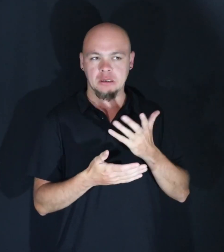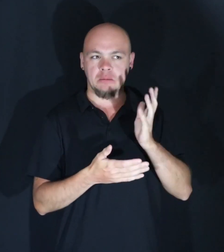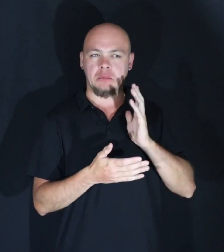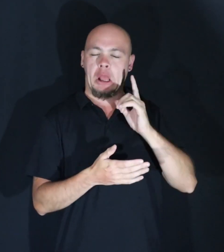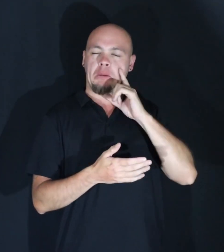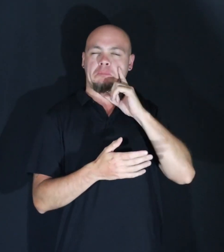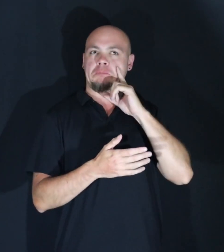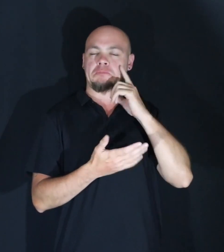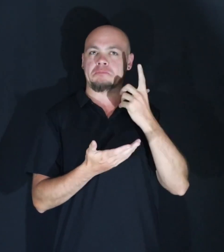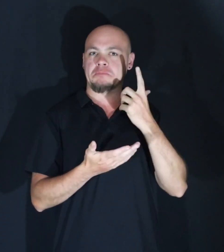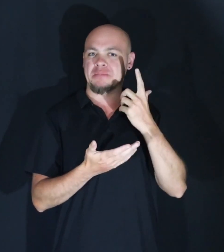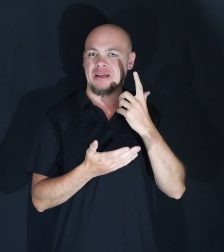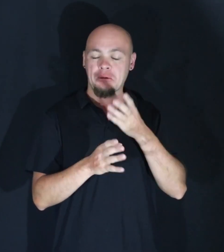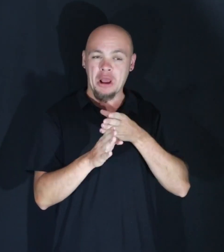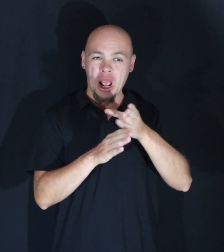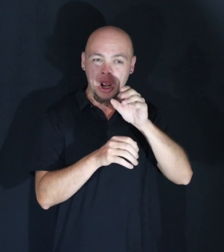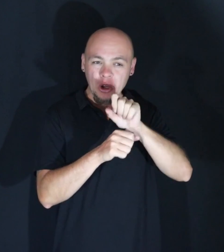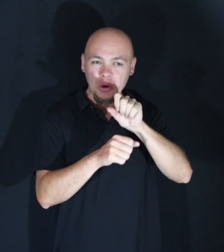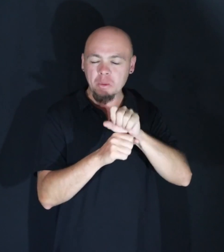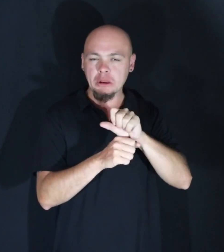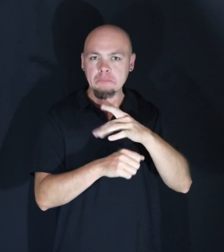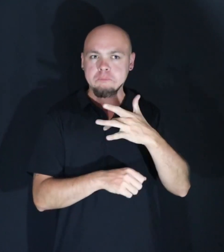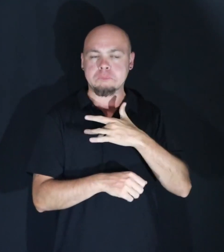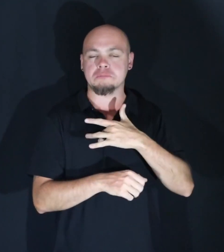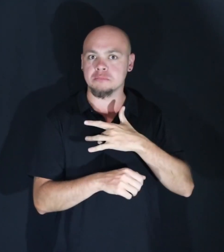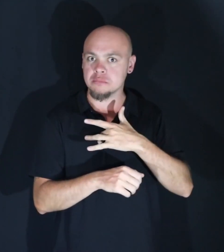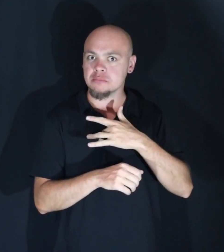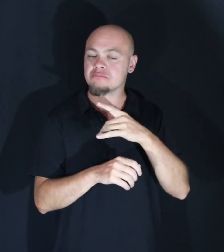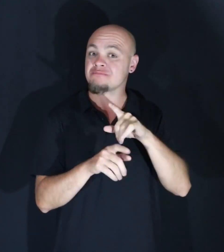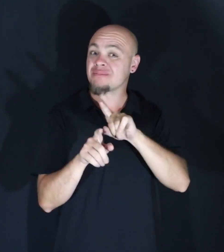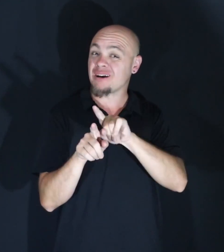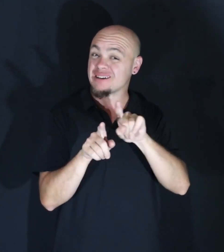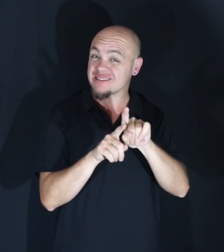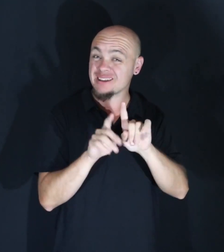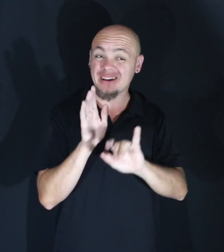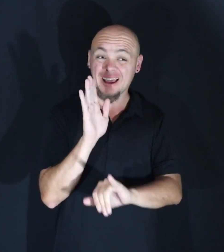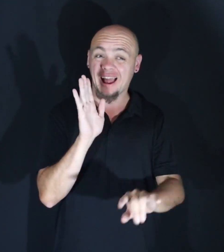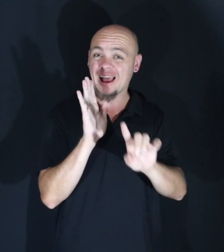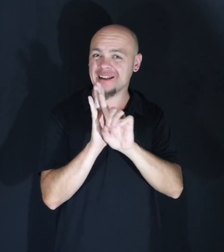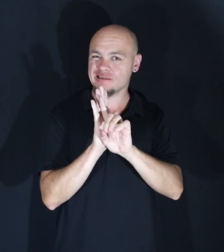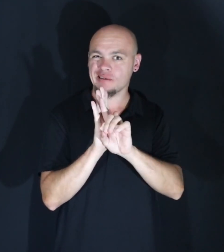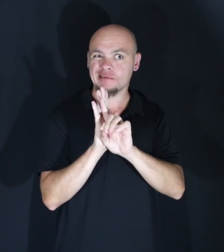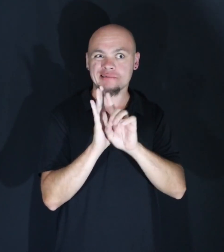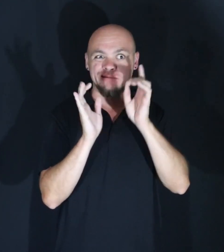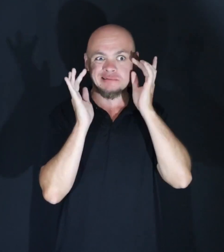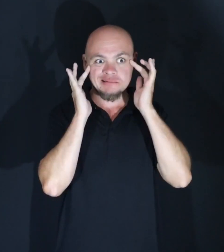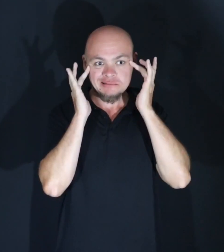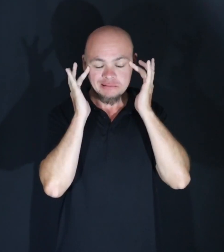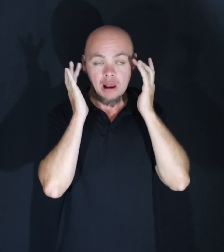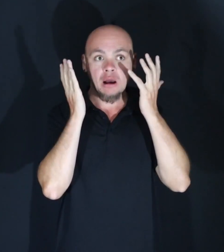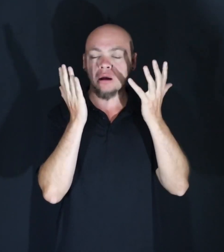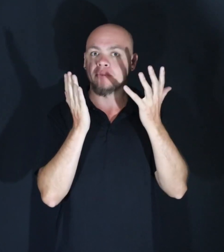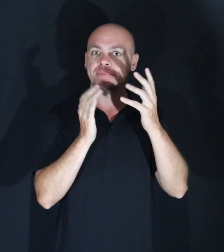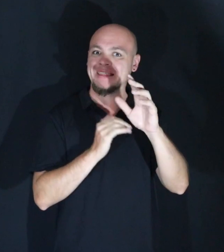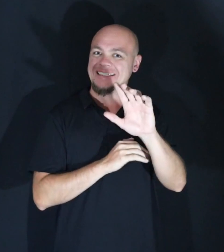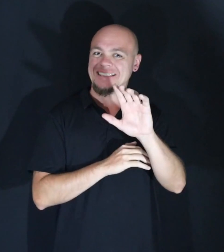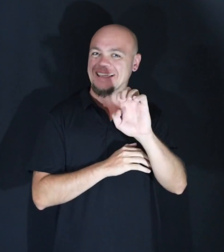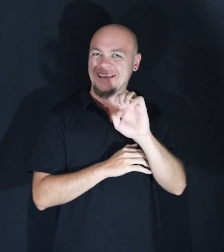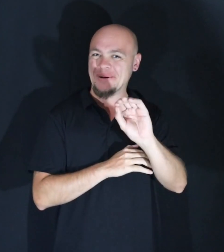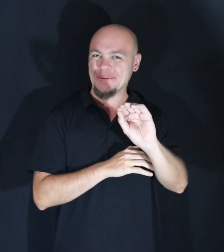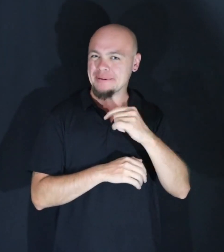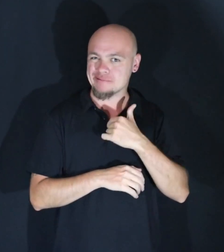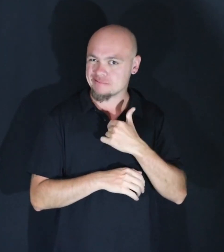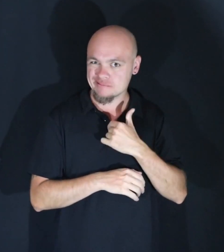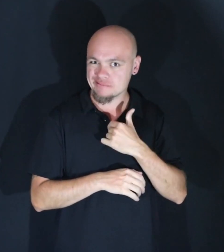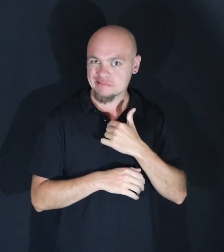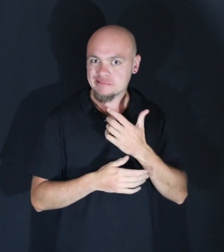a career blow, it was an identity crisis. Suddenly I wasn't the CEO anymore and I felt I'd